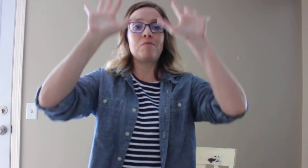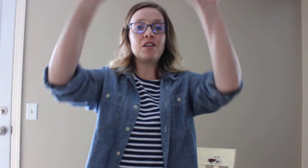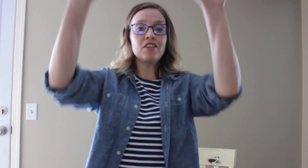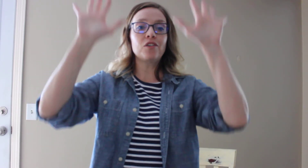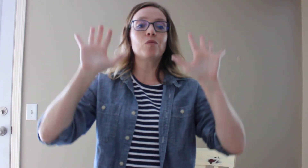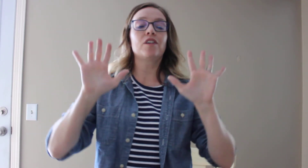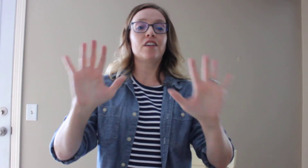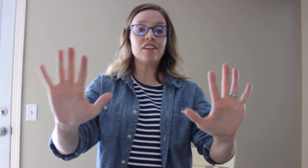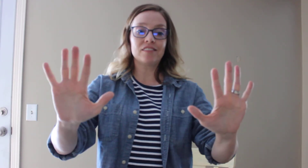miracle worker,